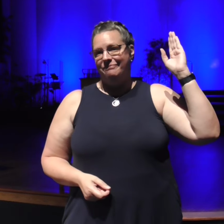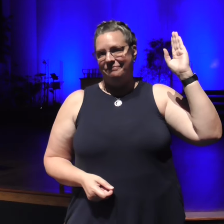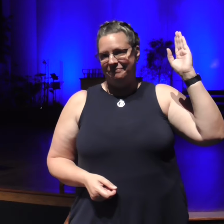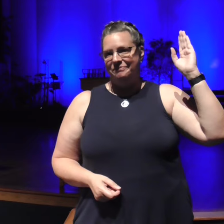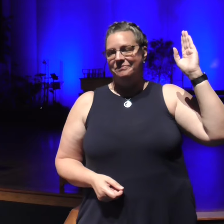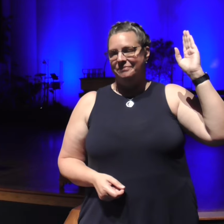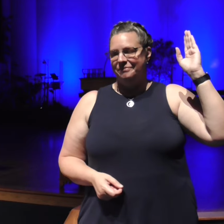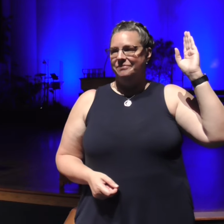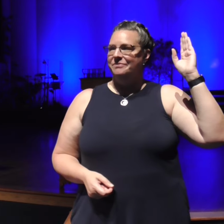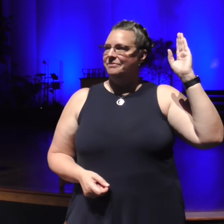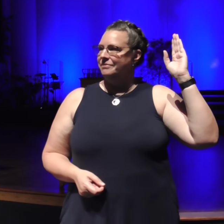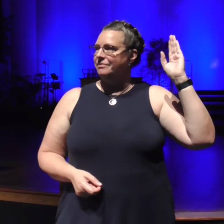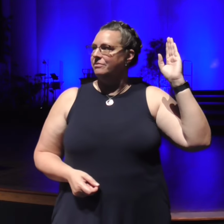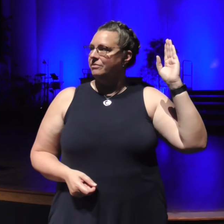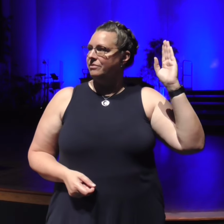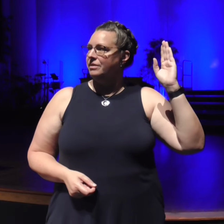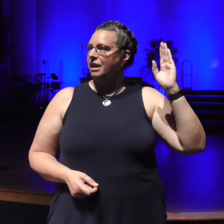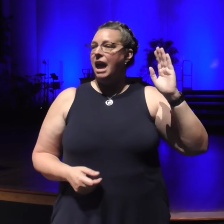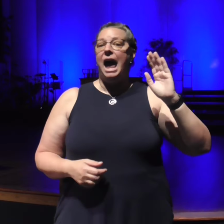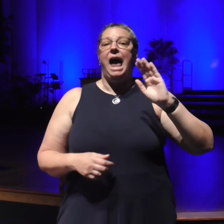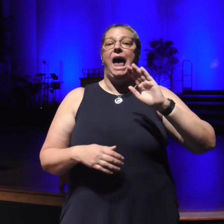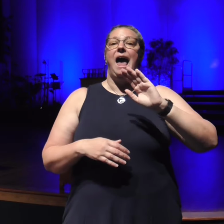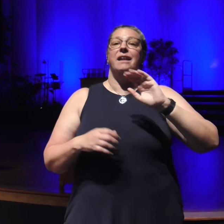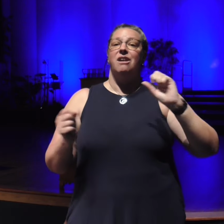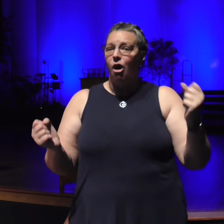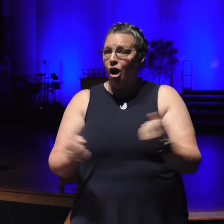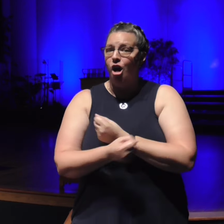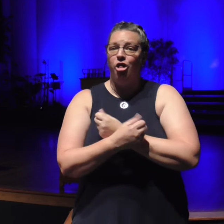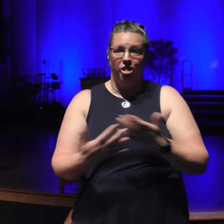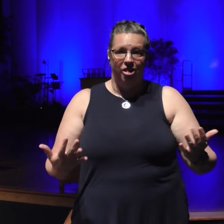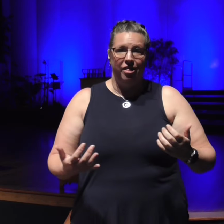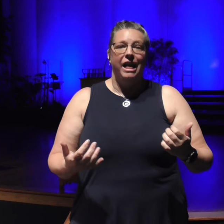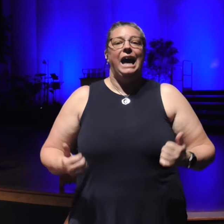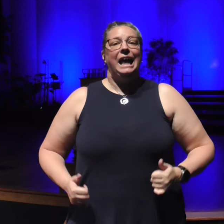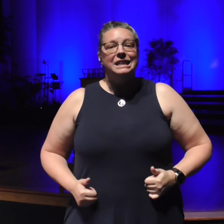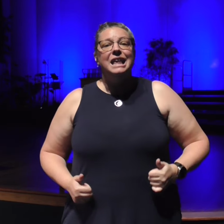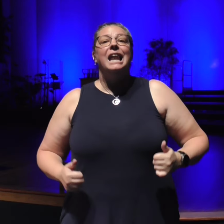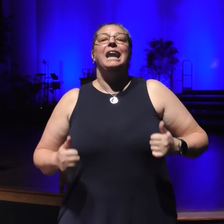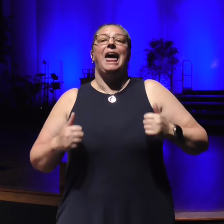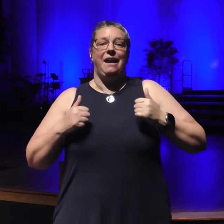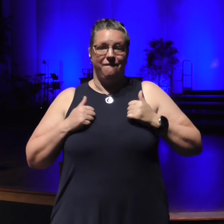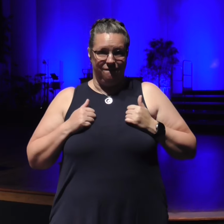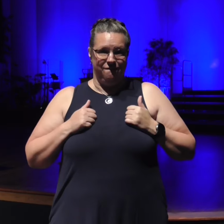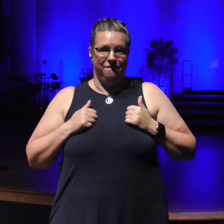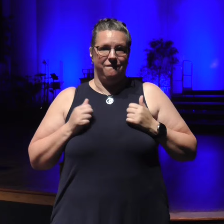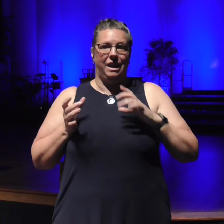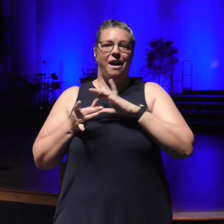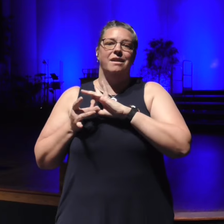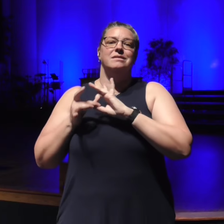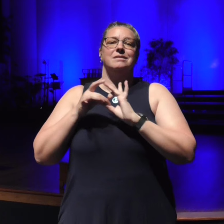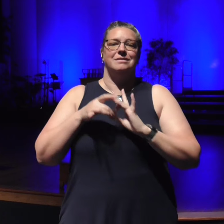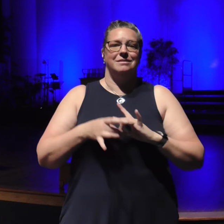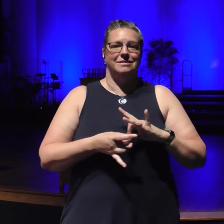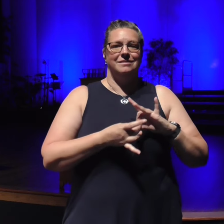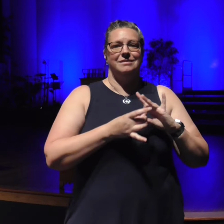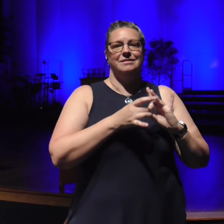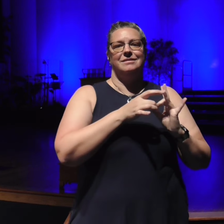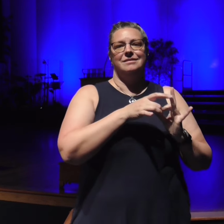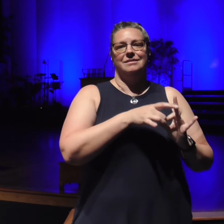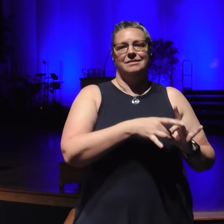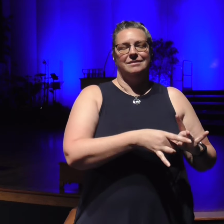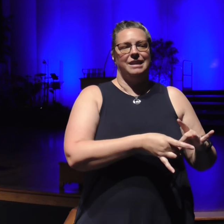and that all is life. So I can release this prayer